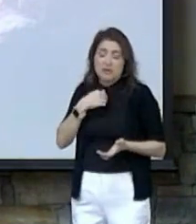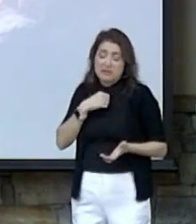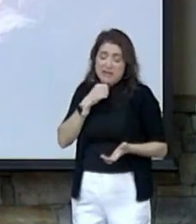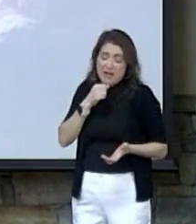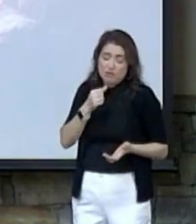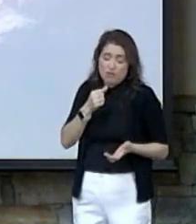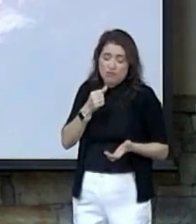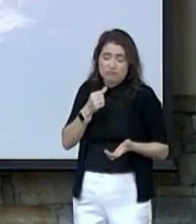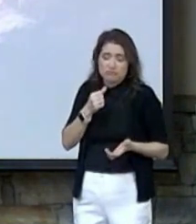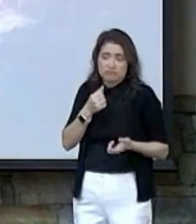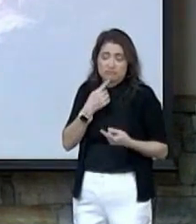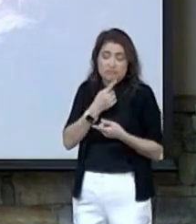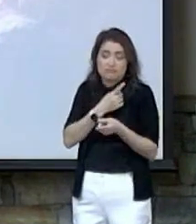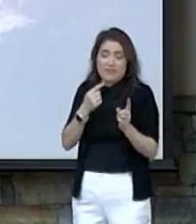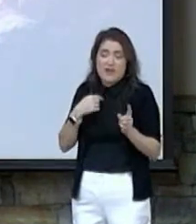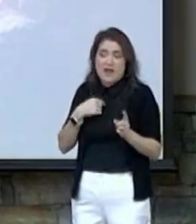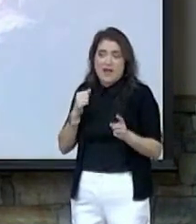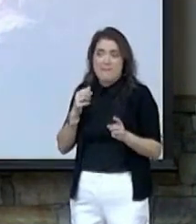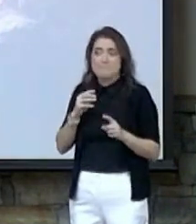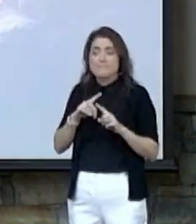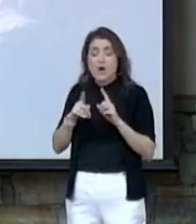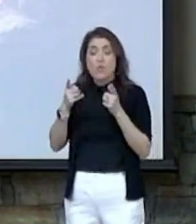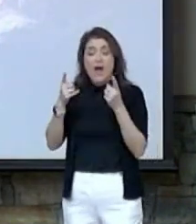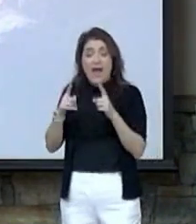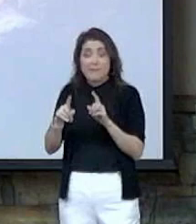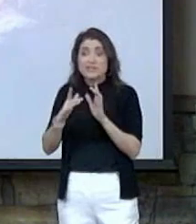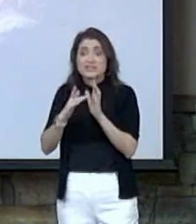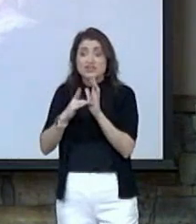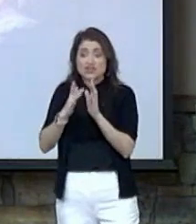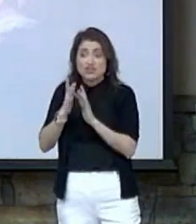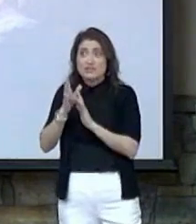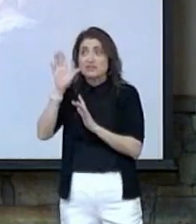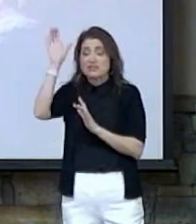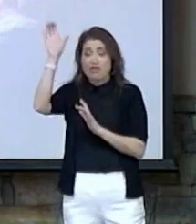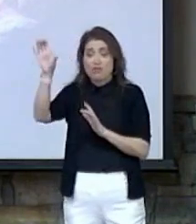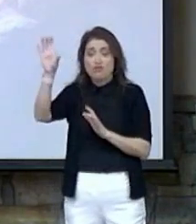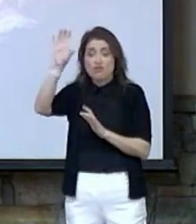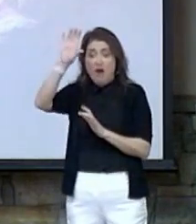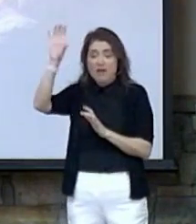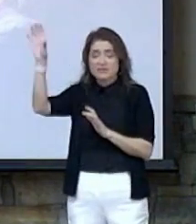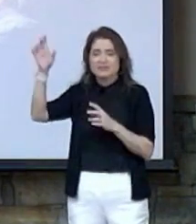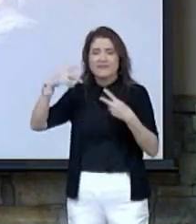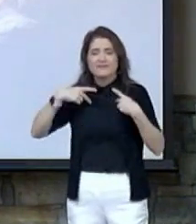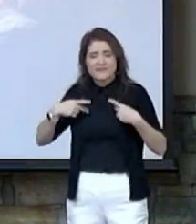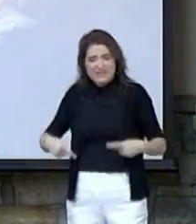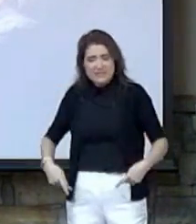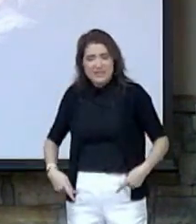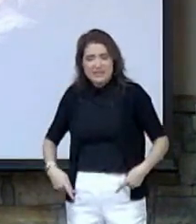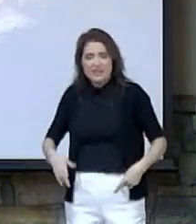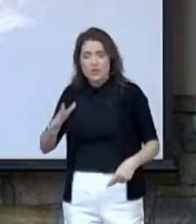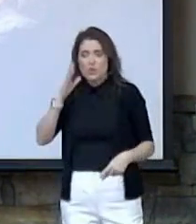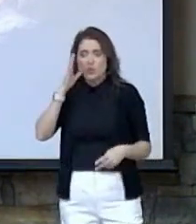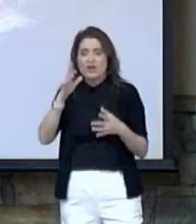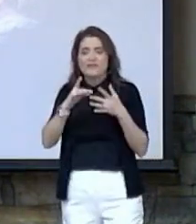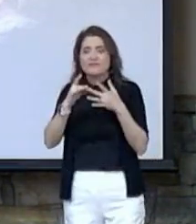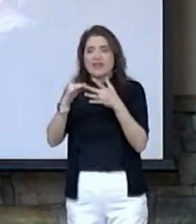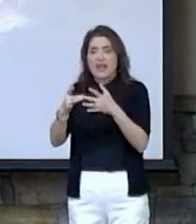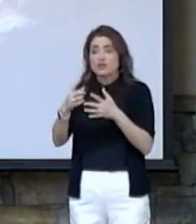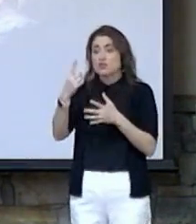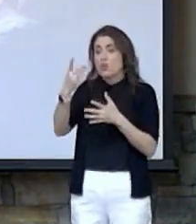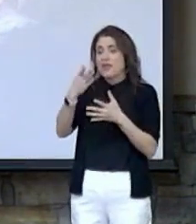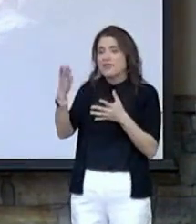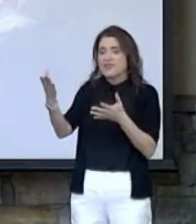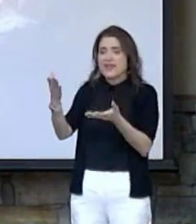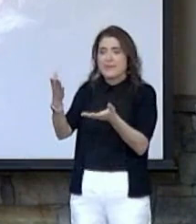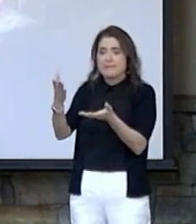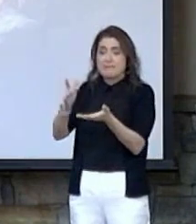you. What happened to Jesus on the cross physically would have led to one thing medically specifically, and